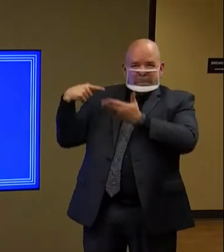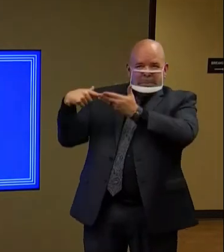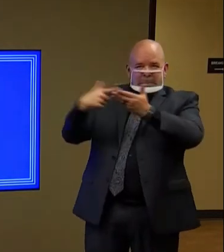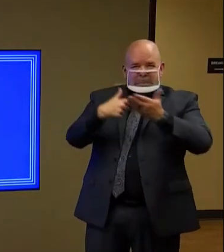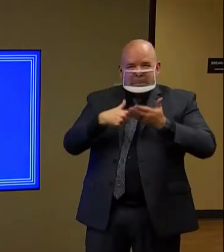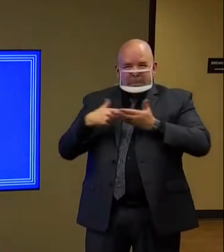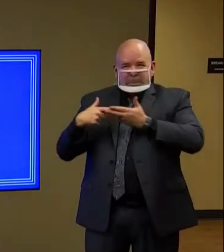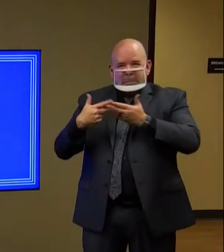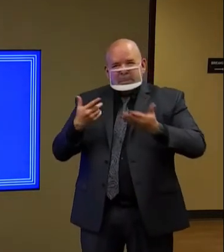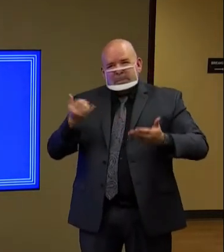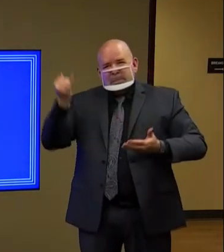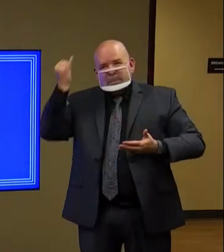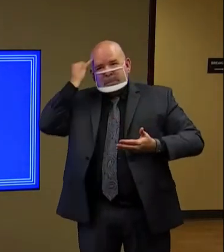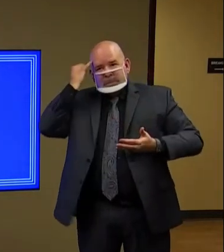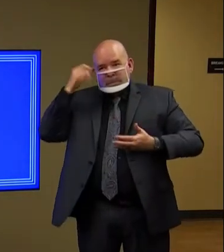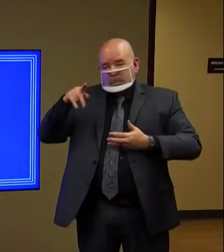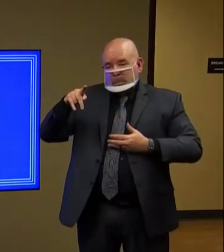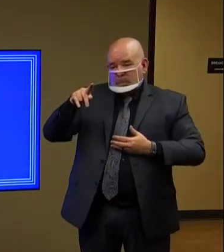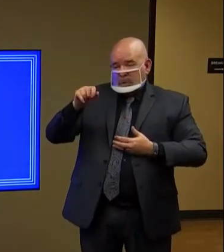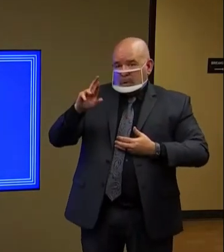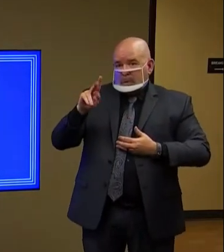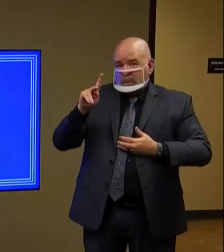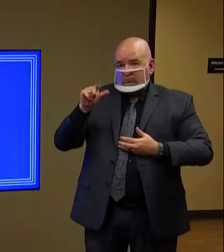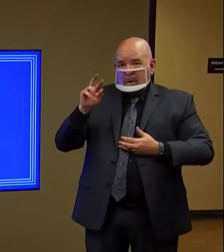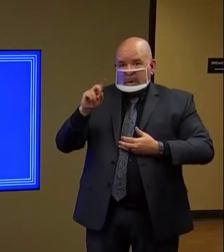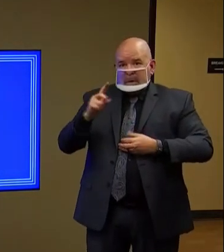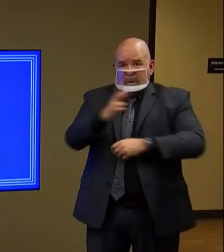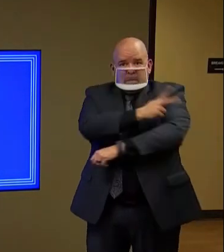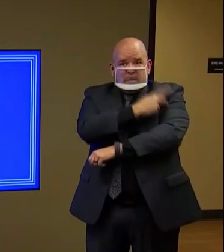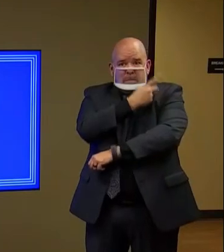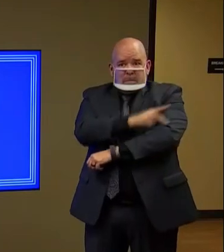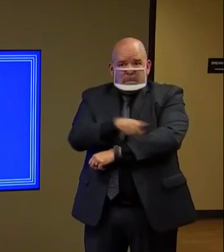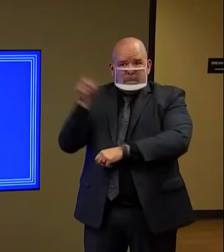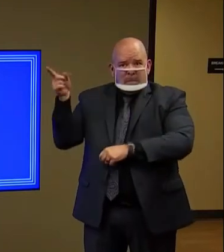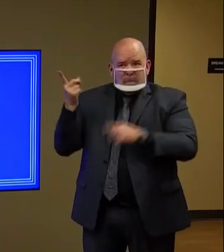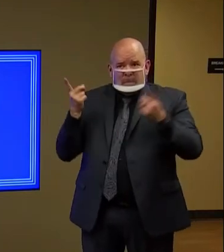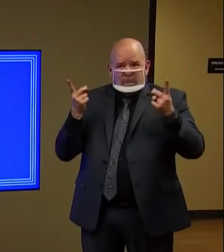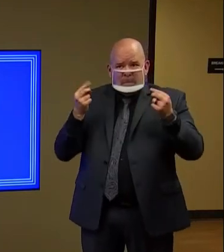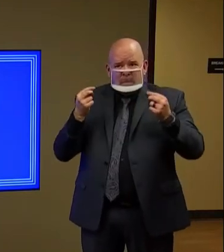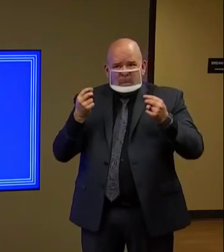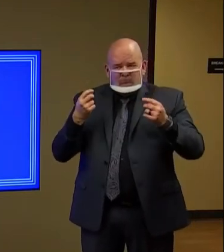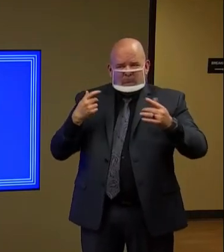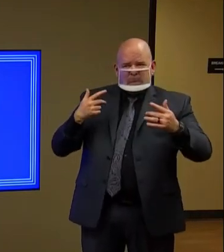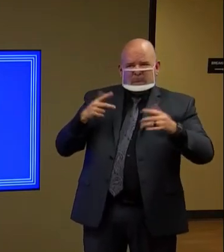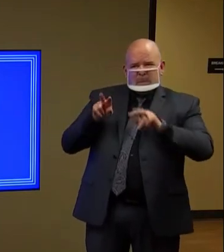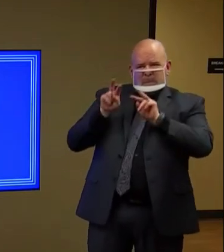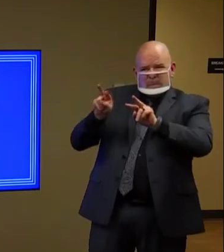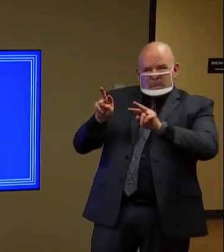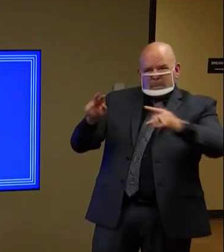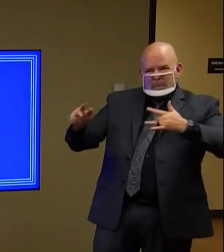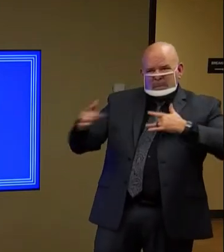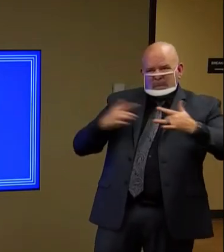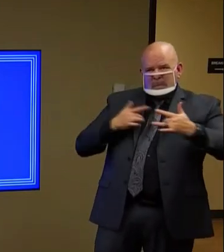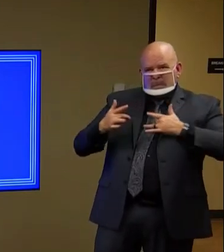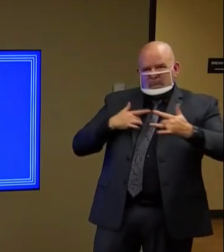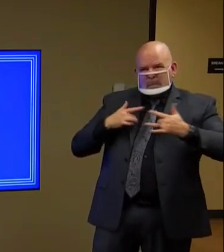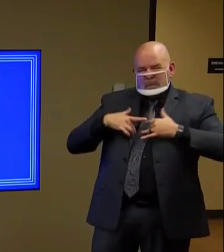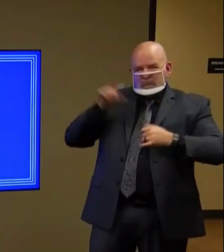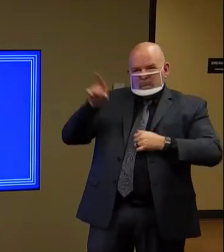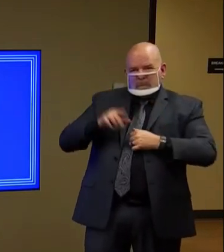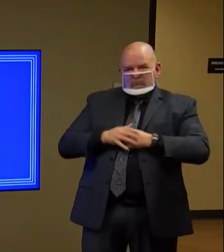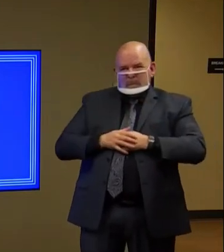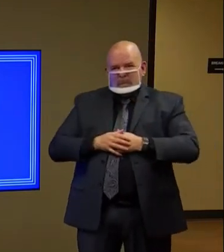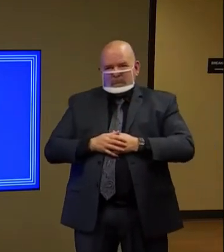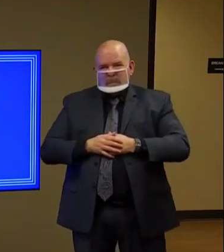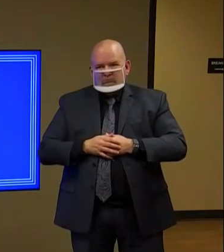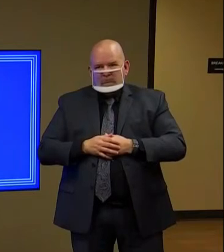Parkland, what we did early on when we had that concern is we stopped all elective surgery, essentially. Now, I don't think we'll have to